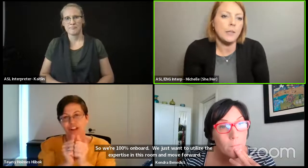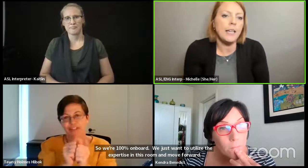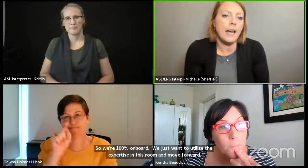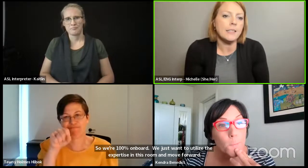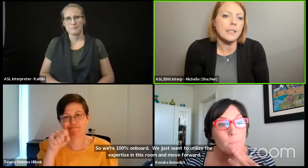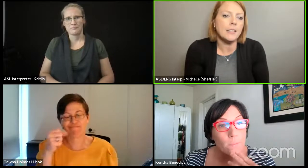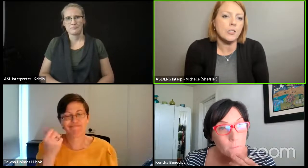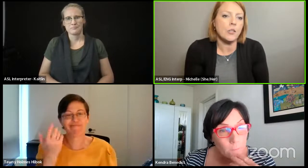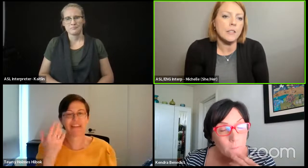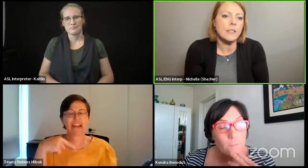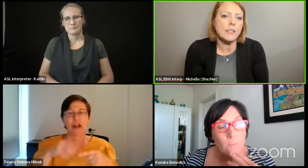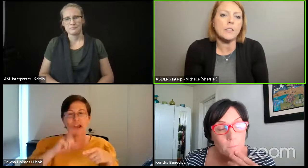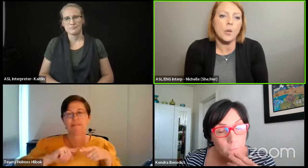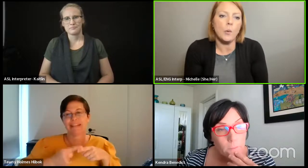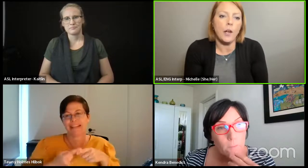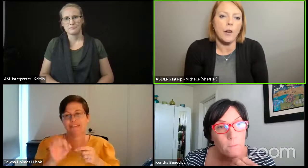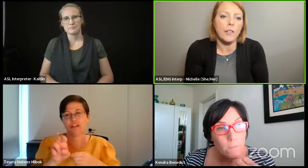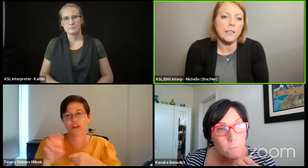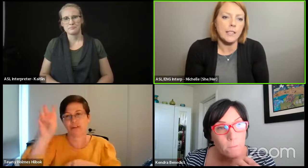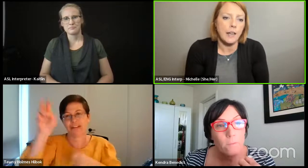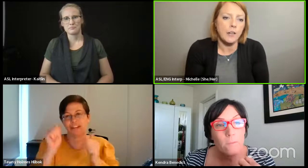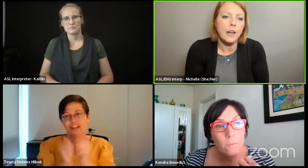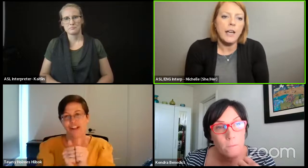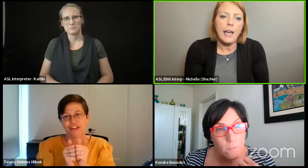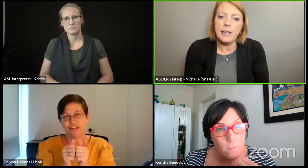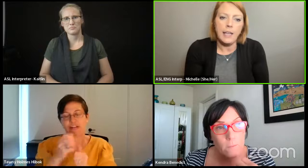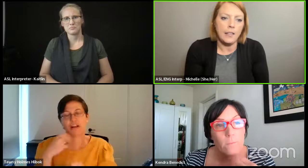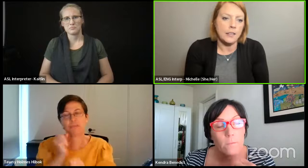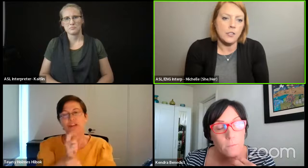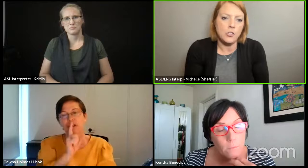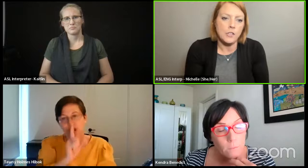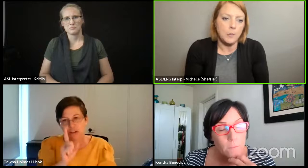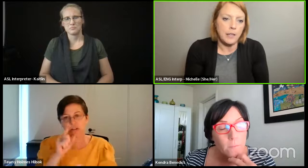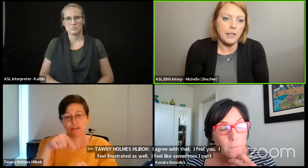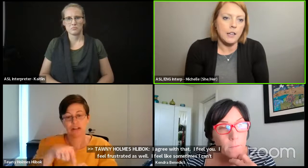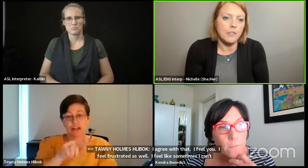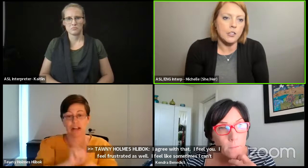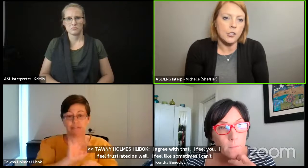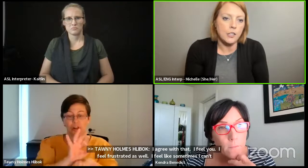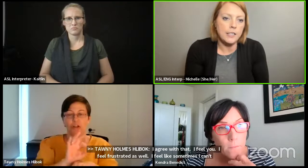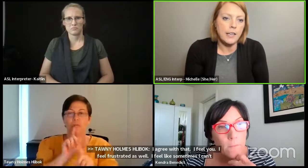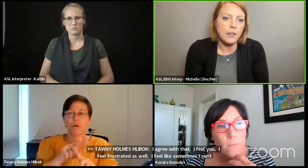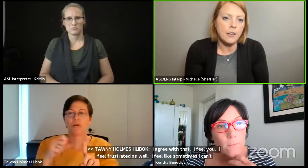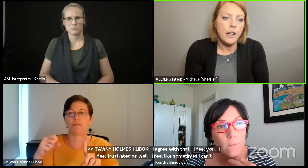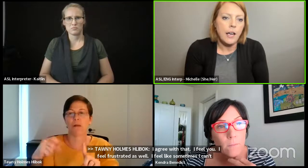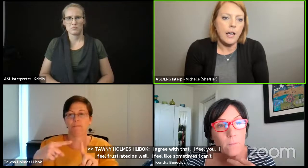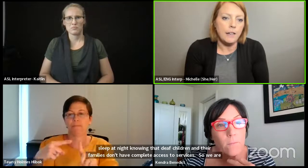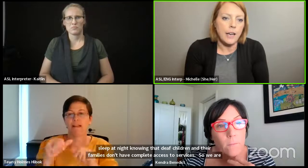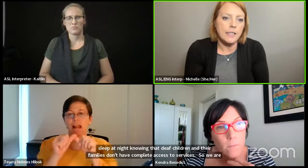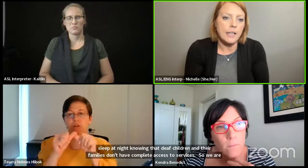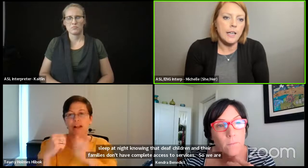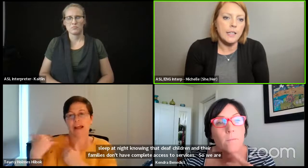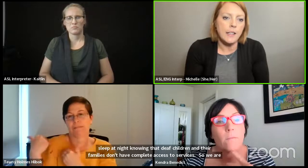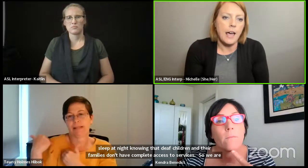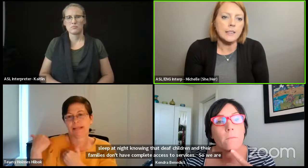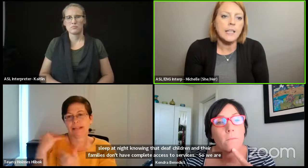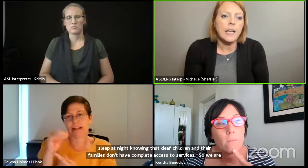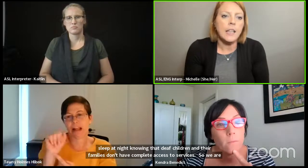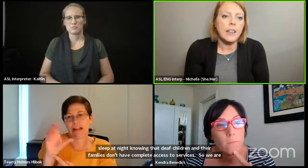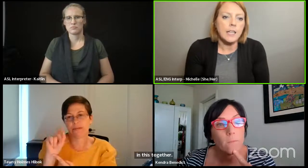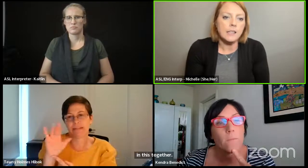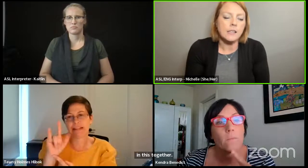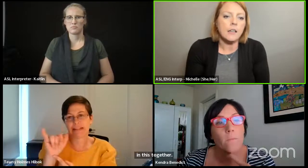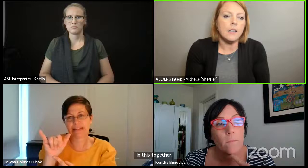have complete access to services. So we are in this together. And again, this is just the beginning of our journey together. And the idea is